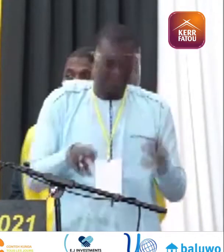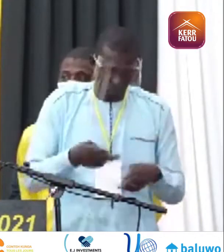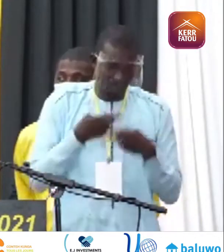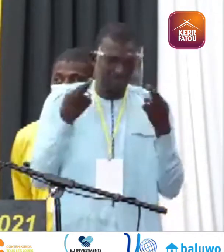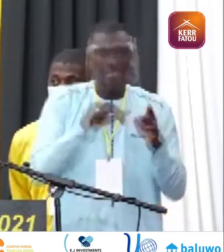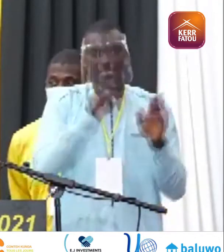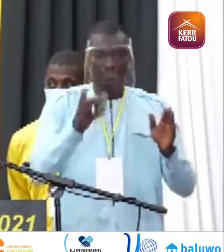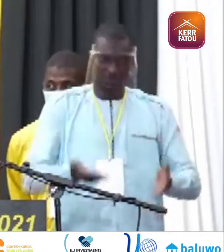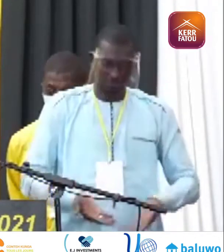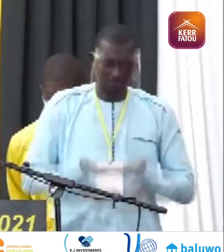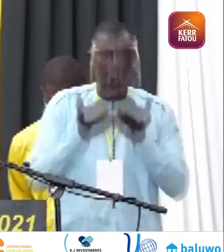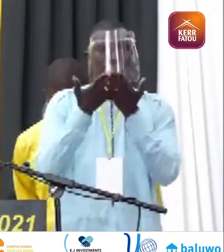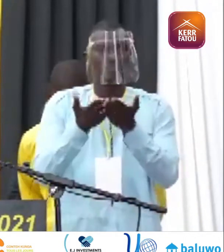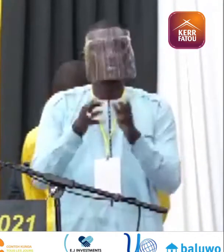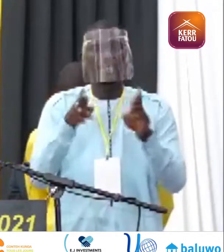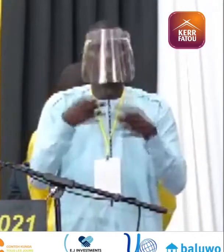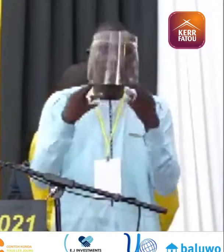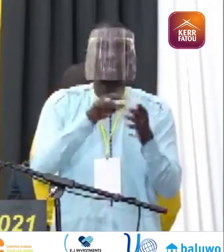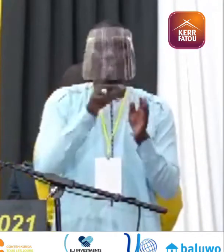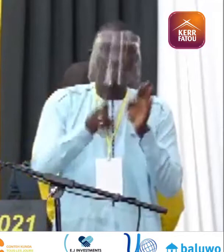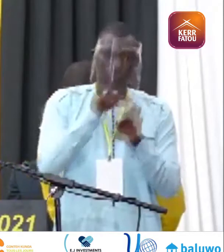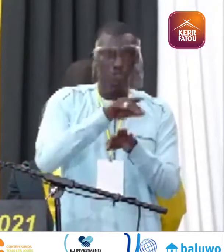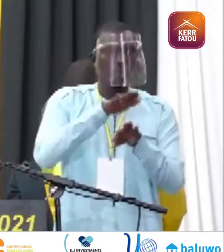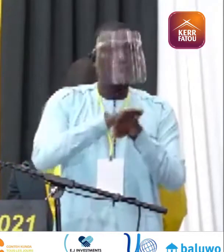submitted recommendations and positions